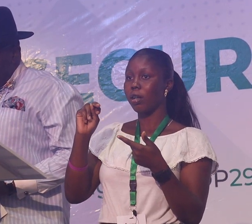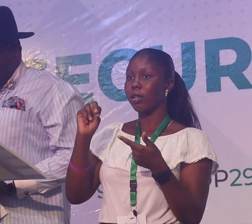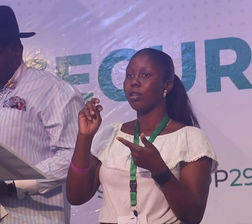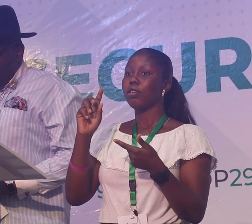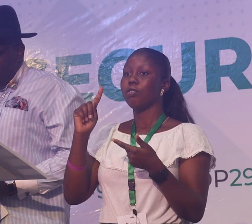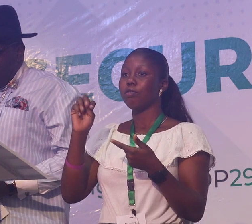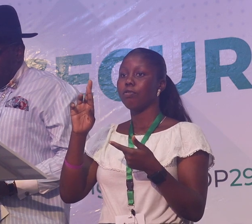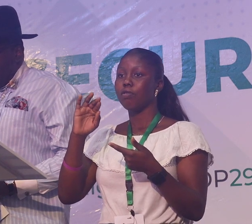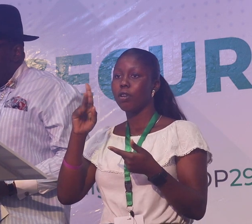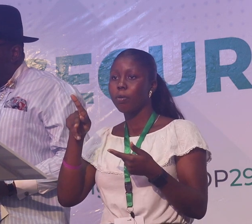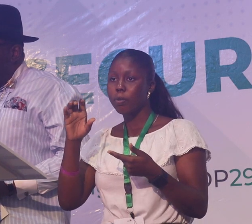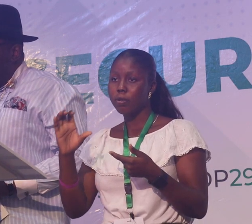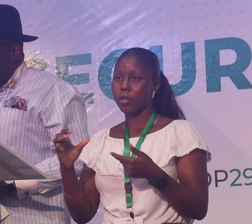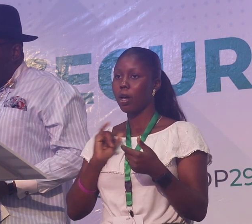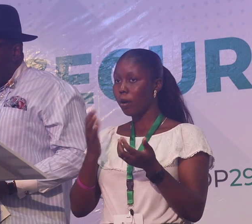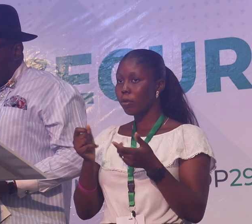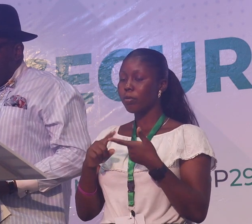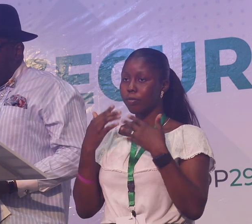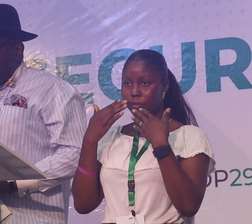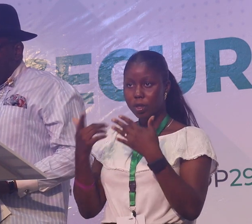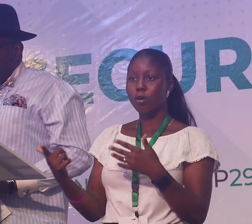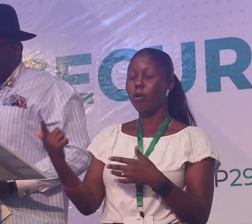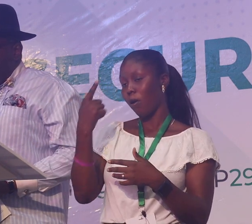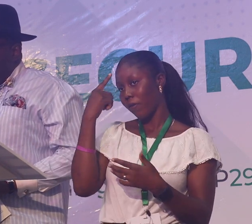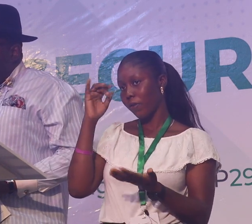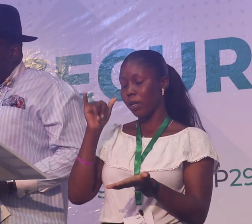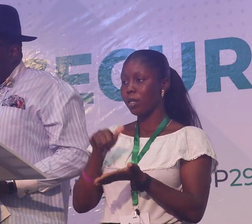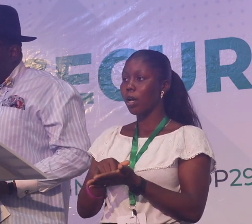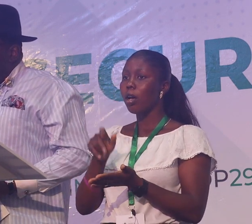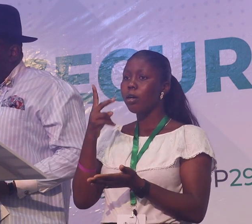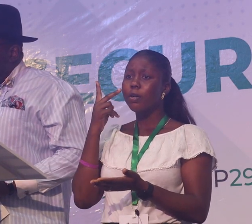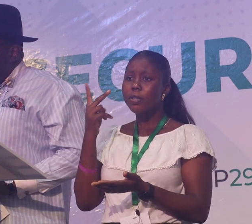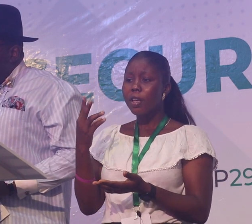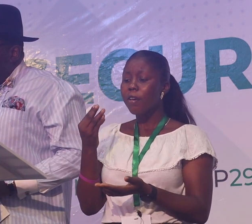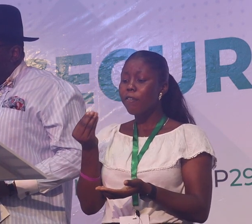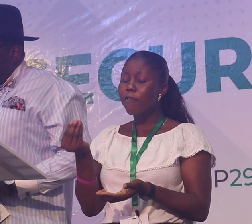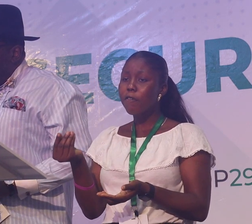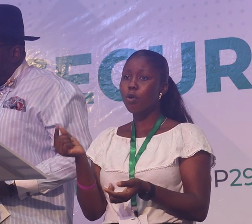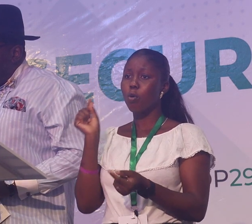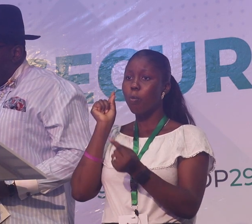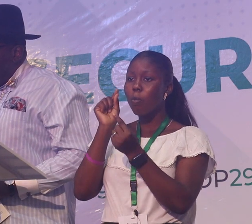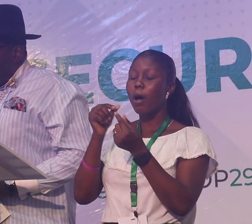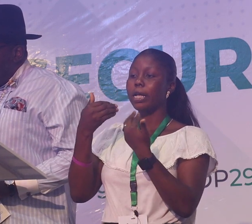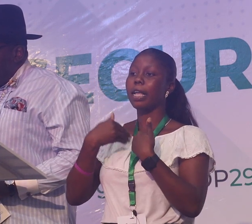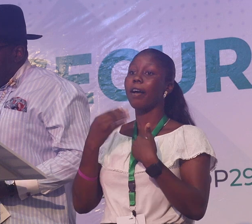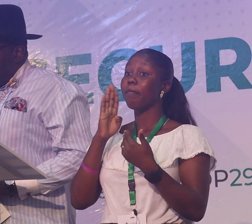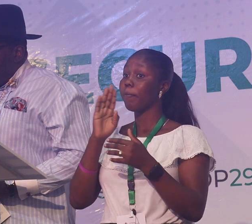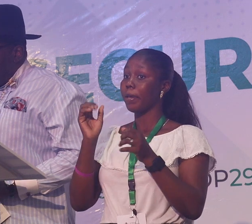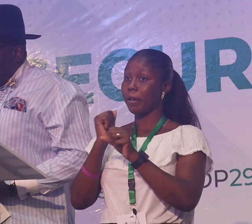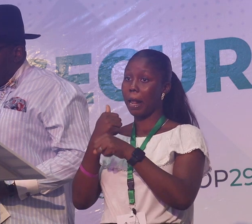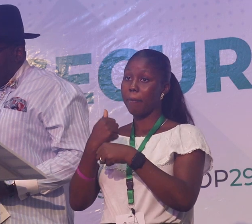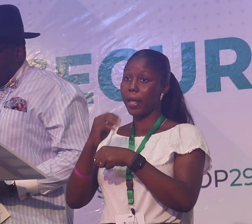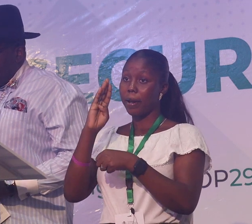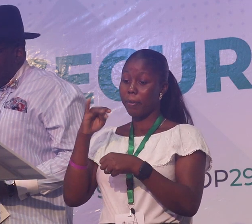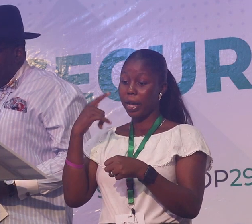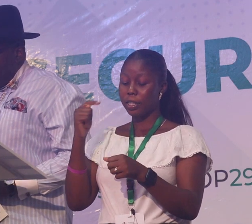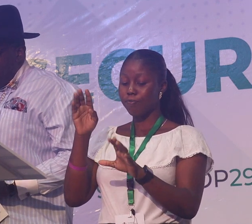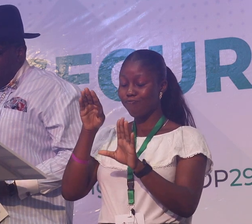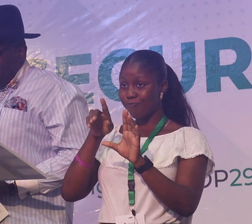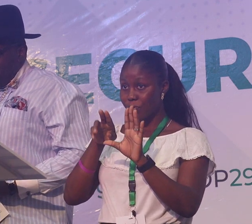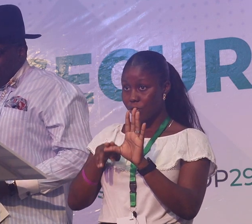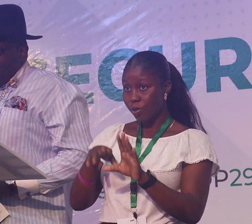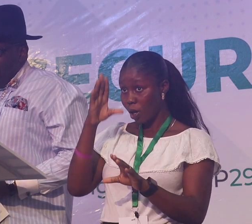and I want to thank you all for that. You see, few points have been made by the chairman which I want to